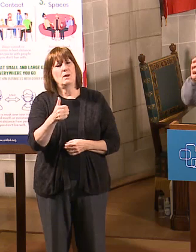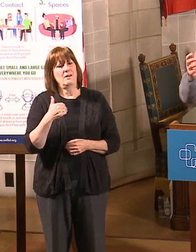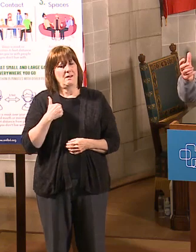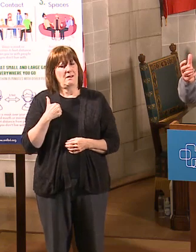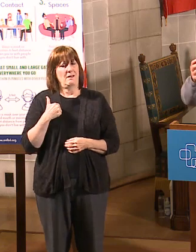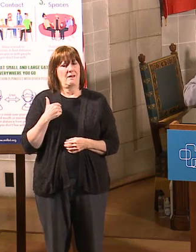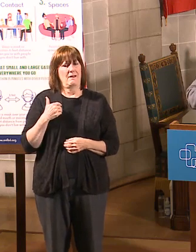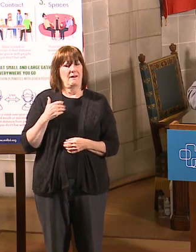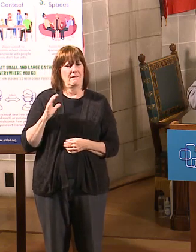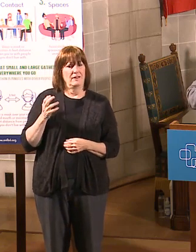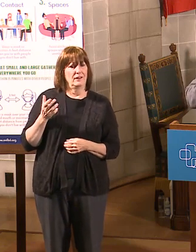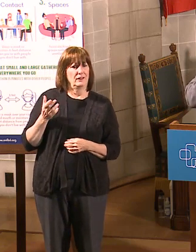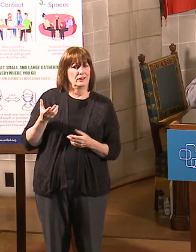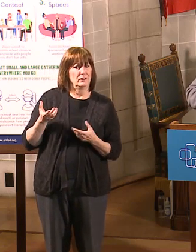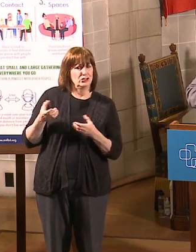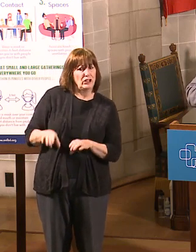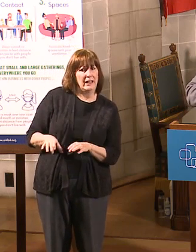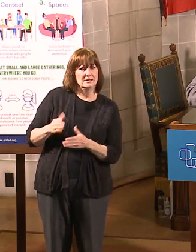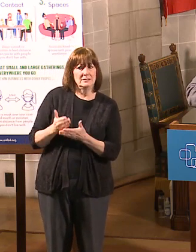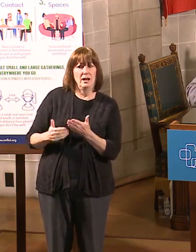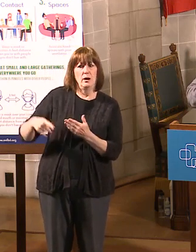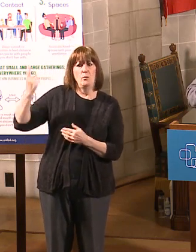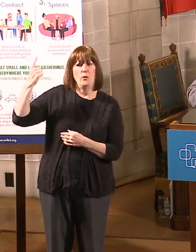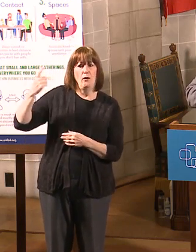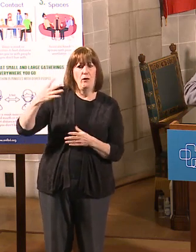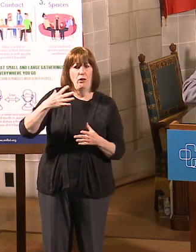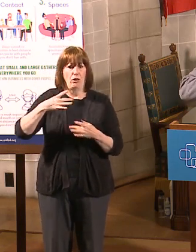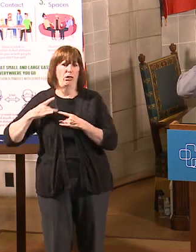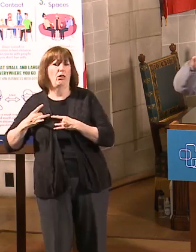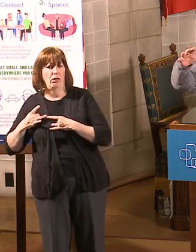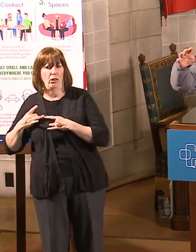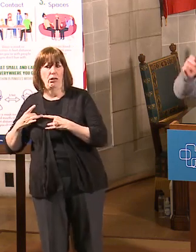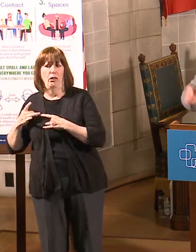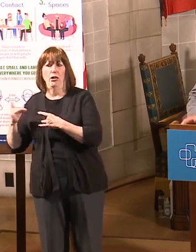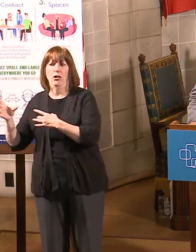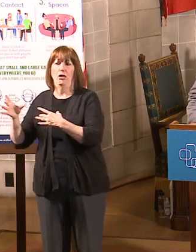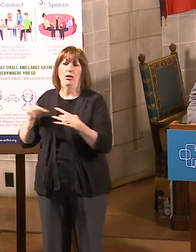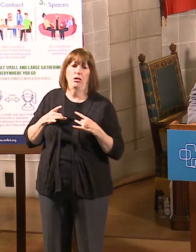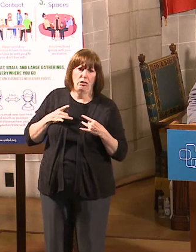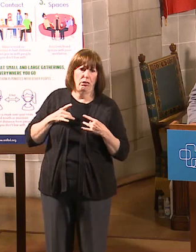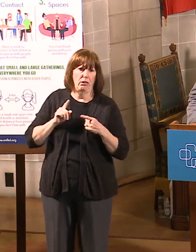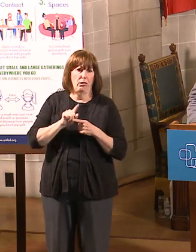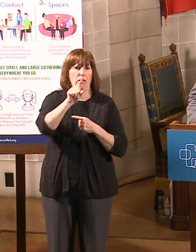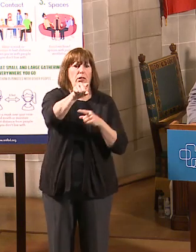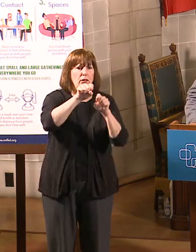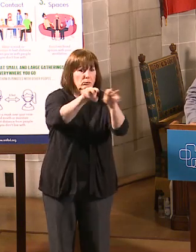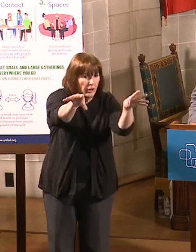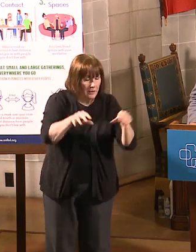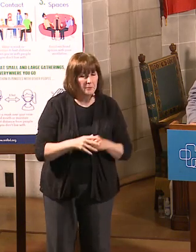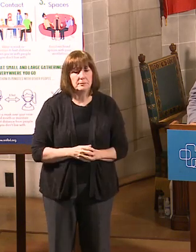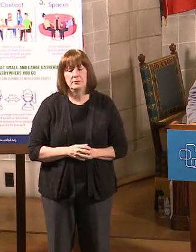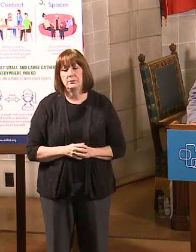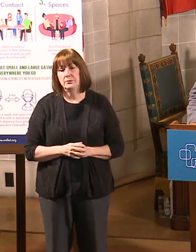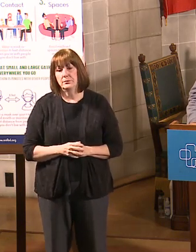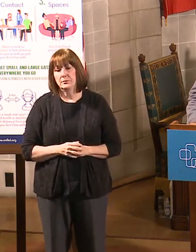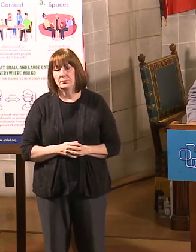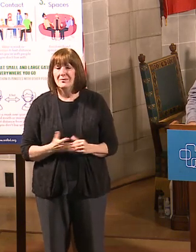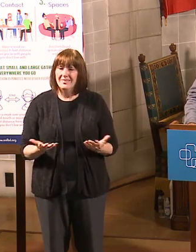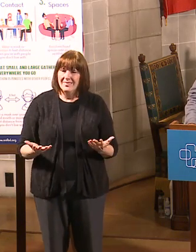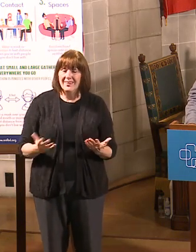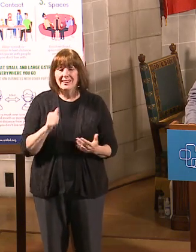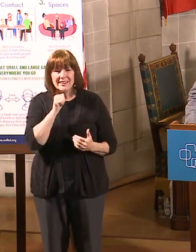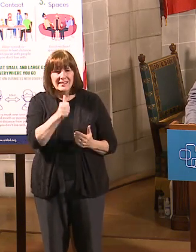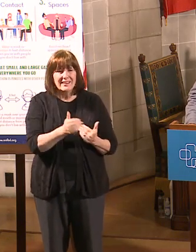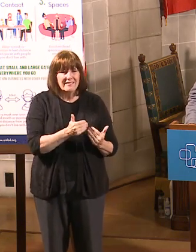of somebody picking it up or somebody transmitting it and then going back out. Is it going to be